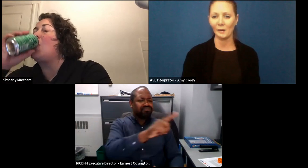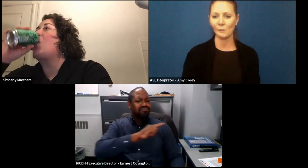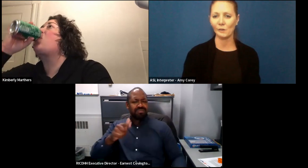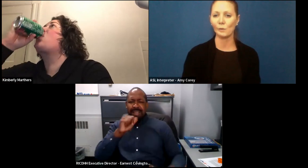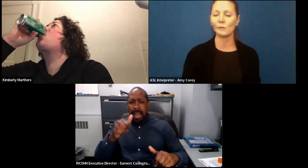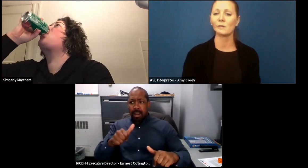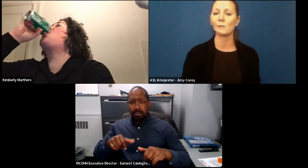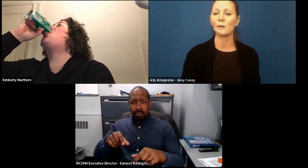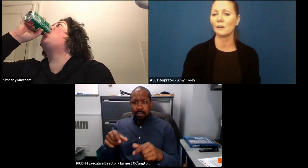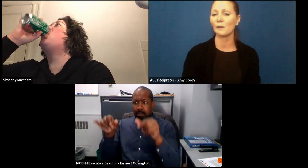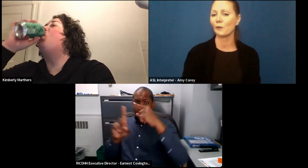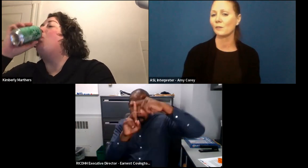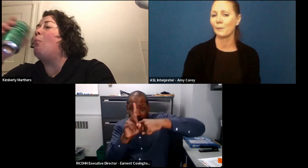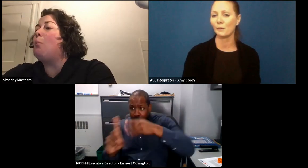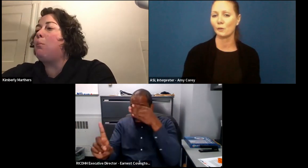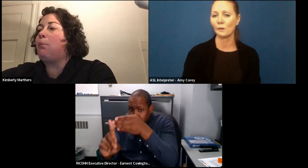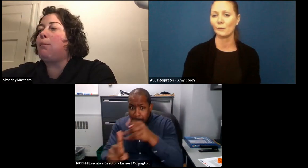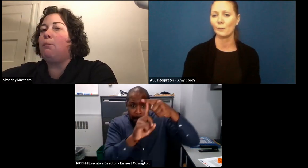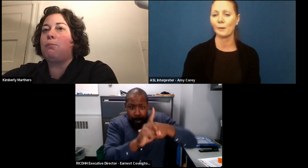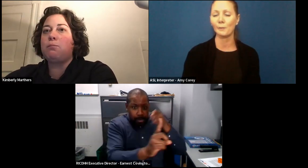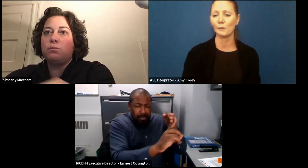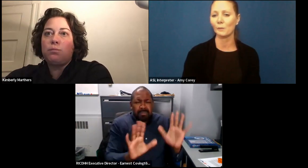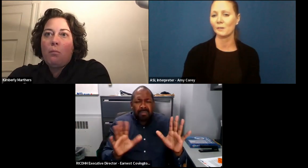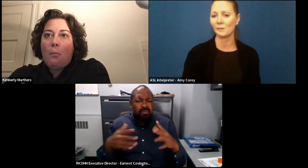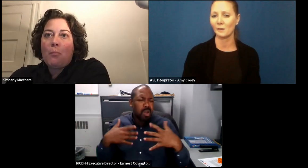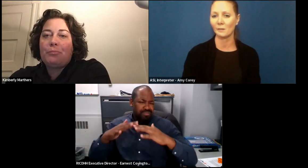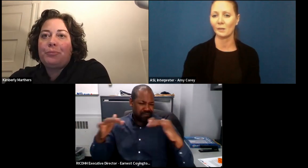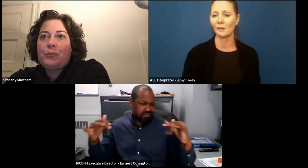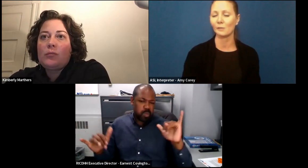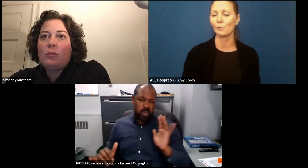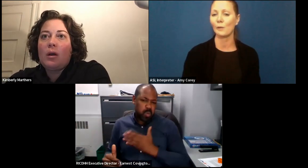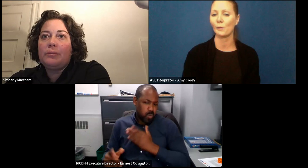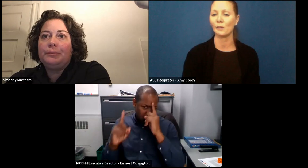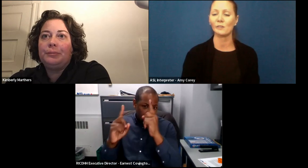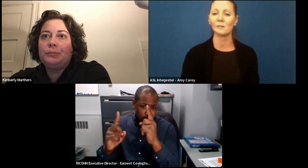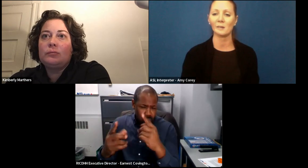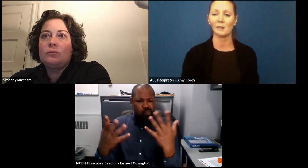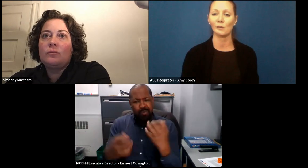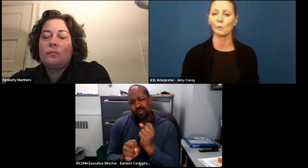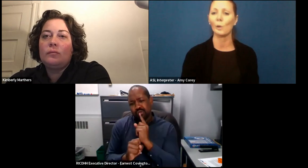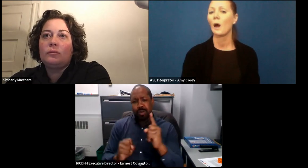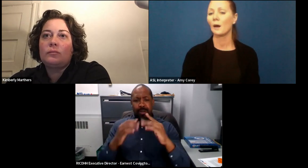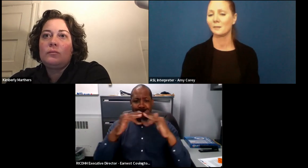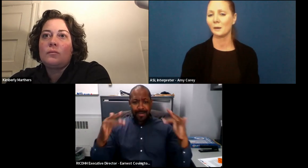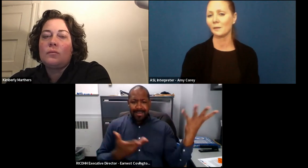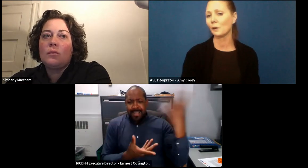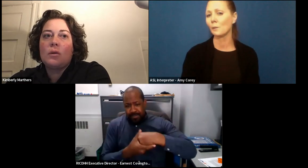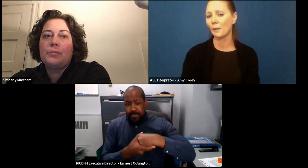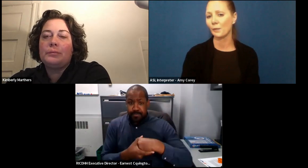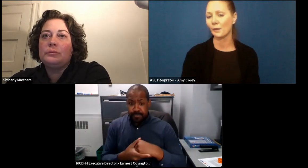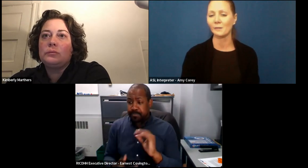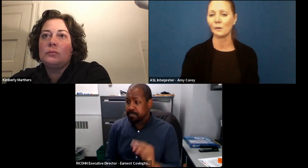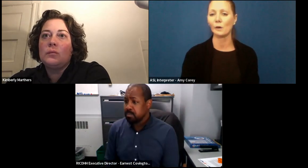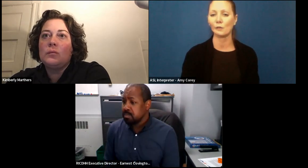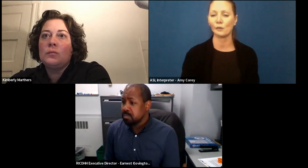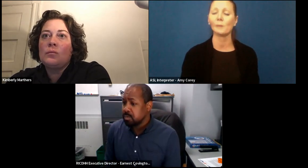Black individuals. It's a diverse opportunity for people to be discussing things rather than just sticking to a single month